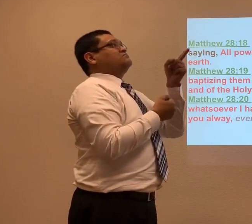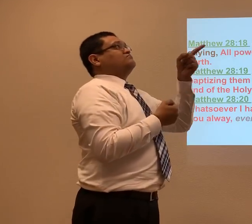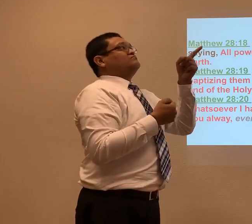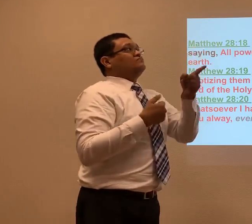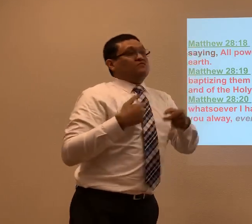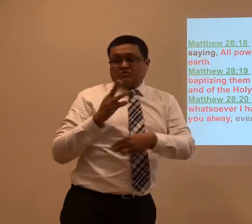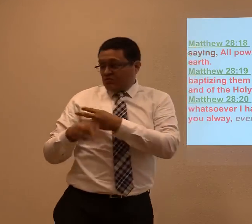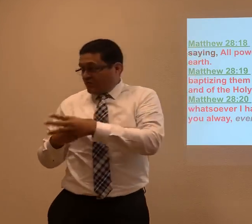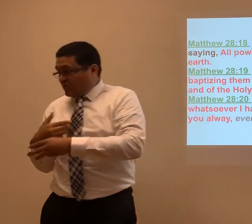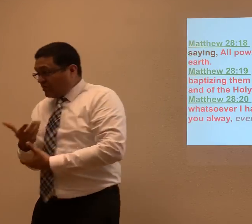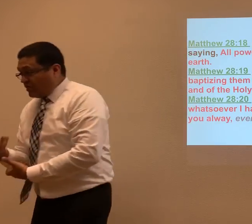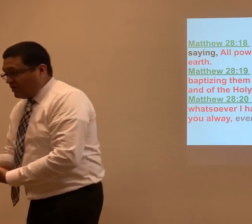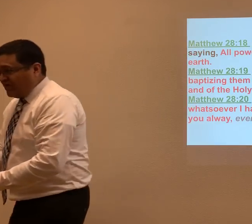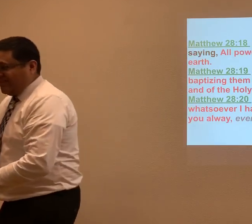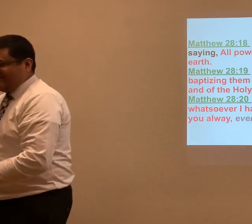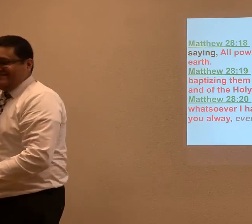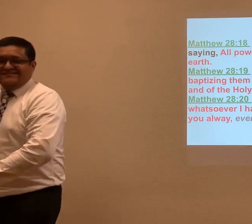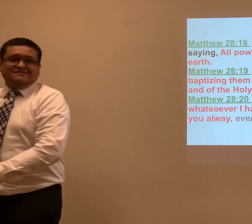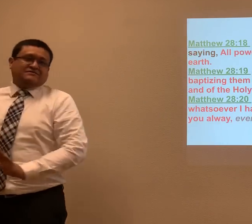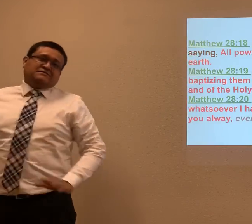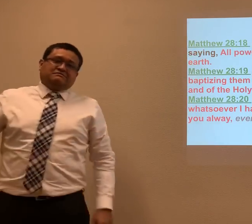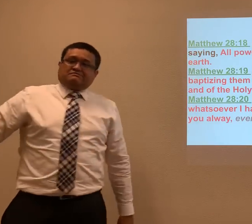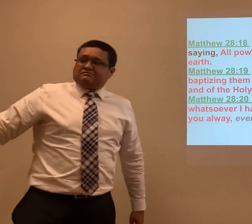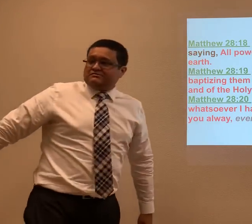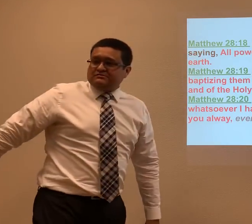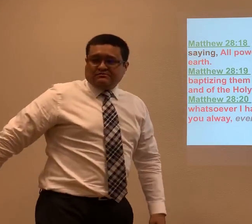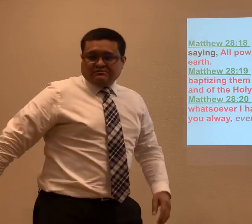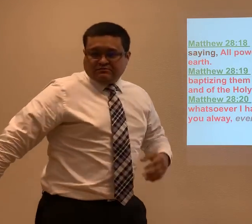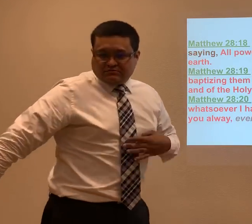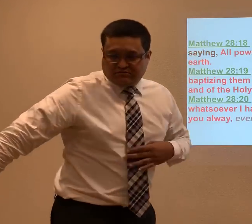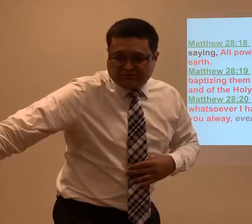So one day we'll be raptured with him, and we don't want to stay with this world.